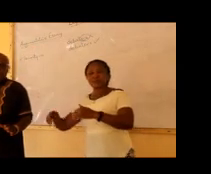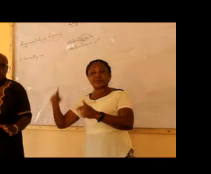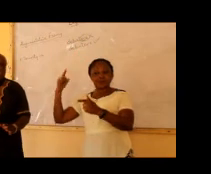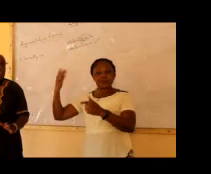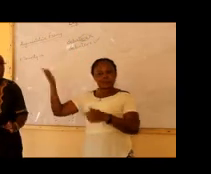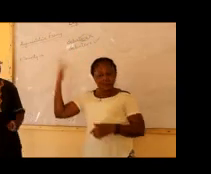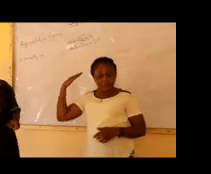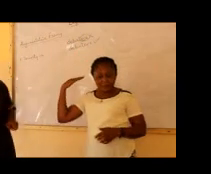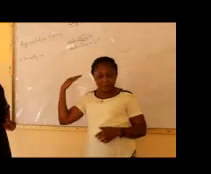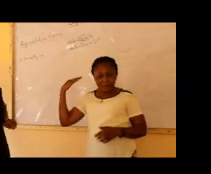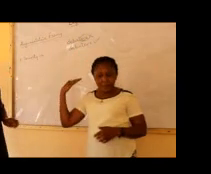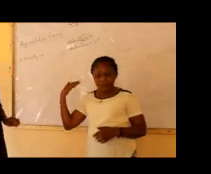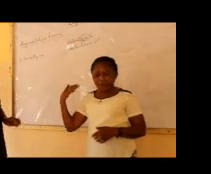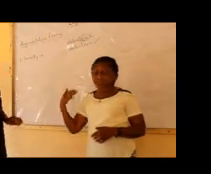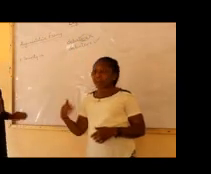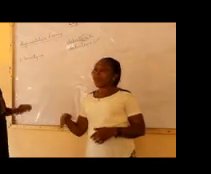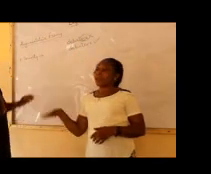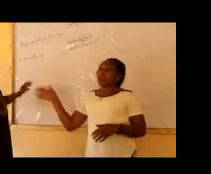it.